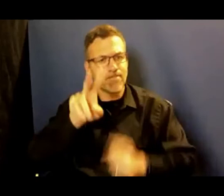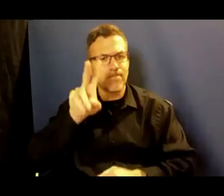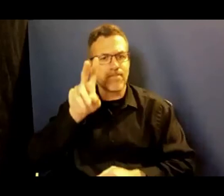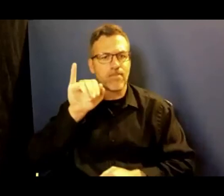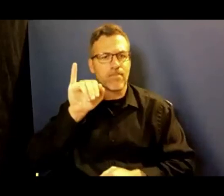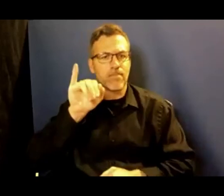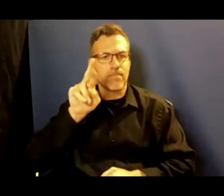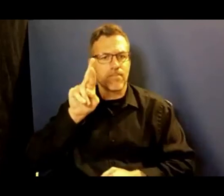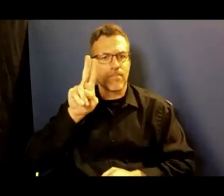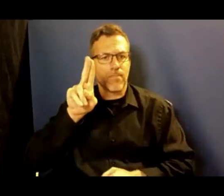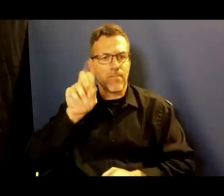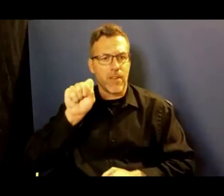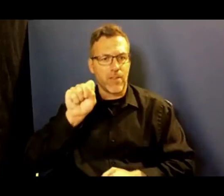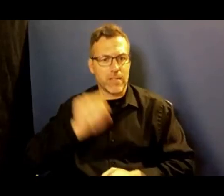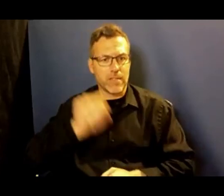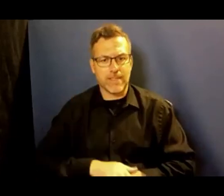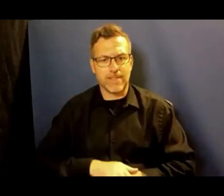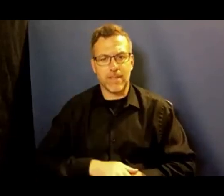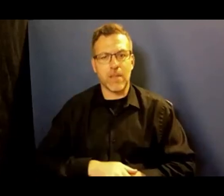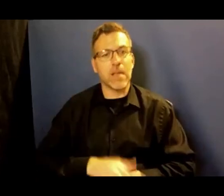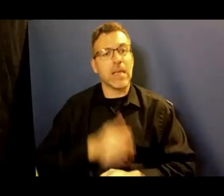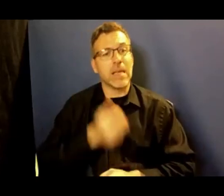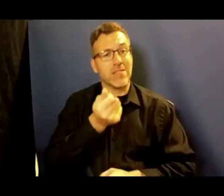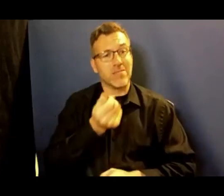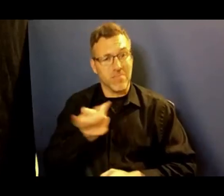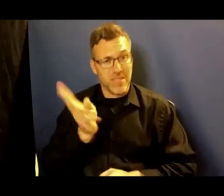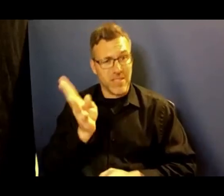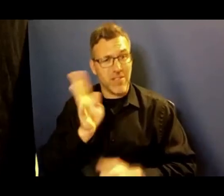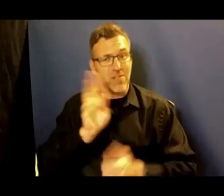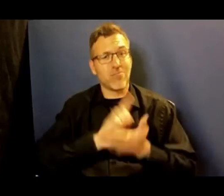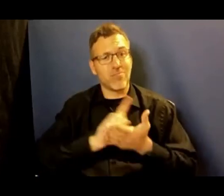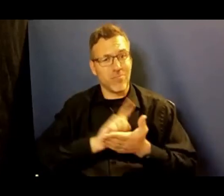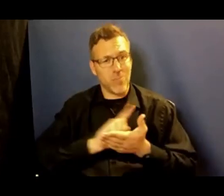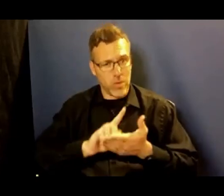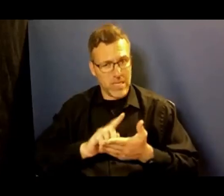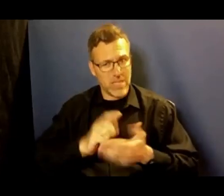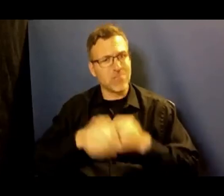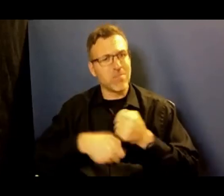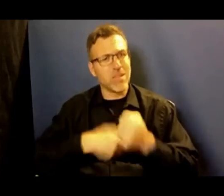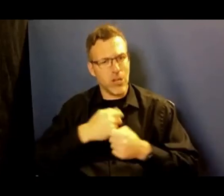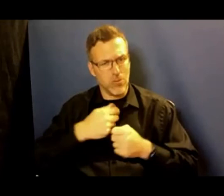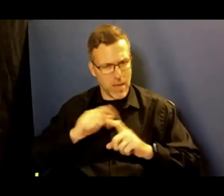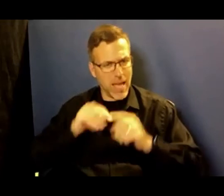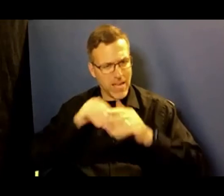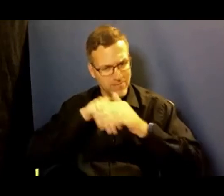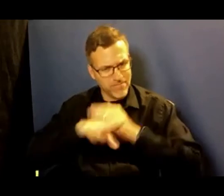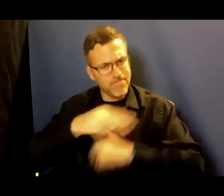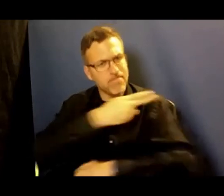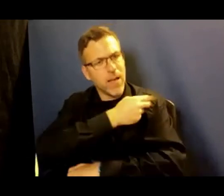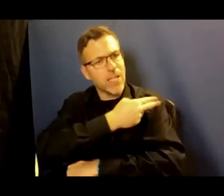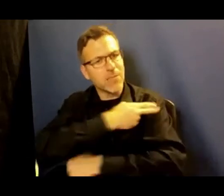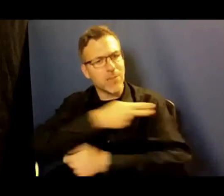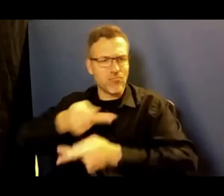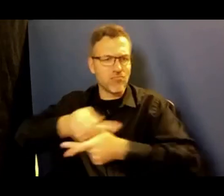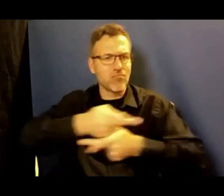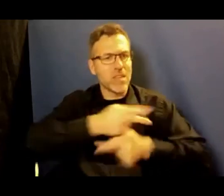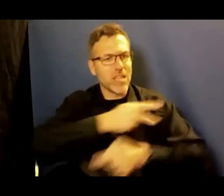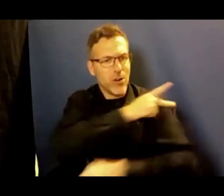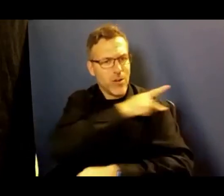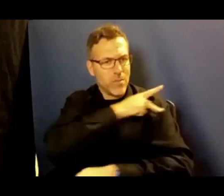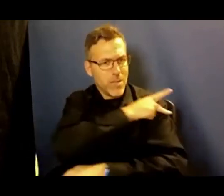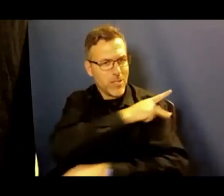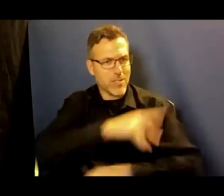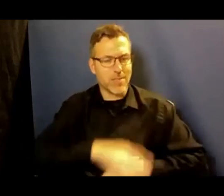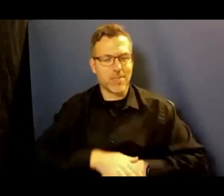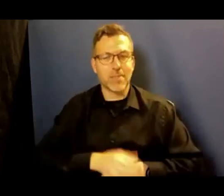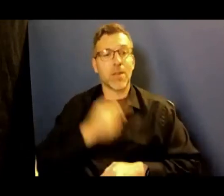Several weeks a year, I do inpatient care, so I take care of patients in the hospital. So a week ago, I was